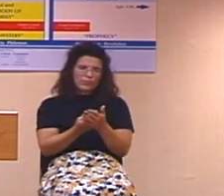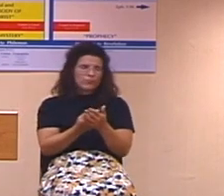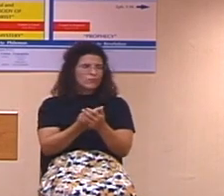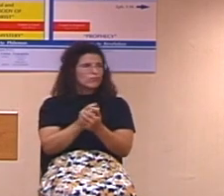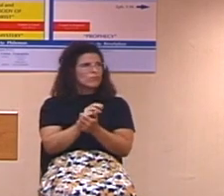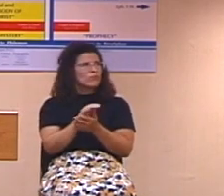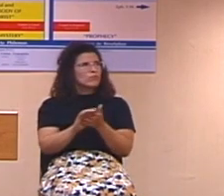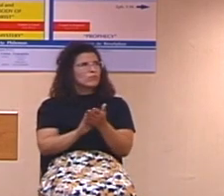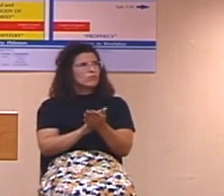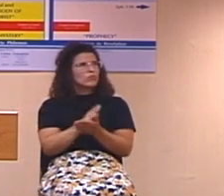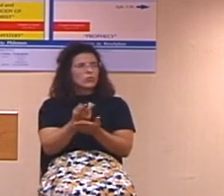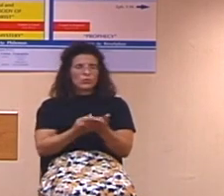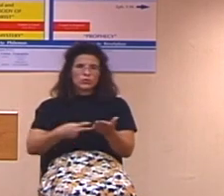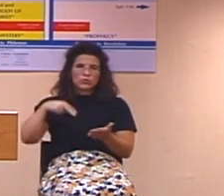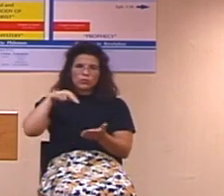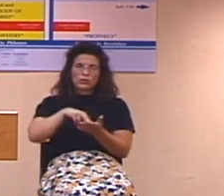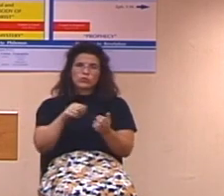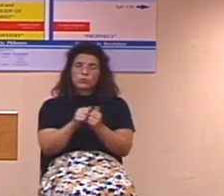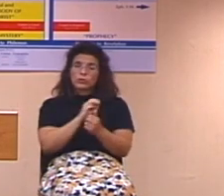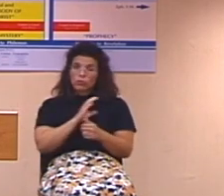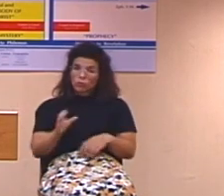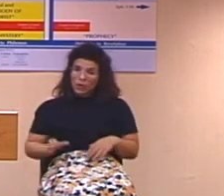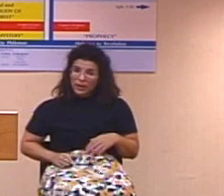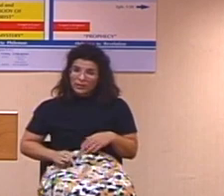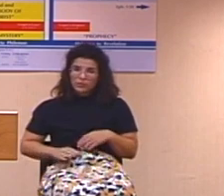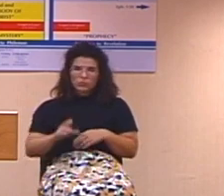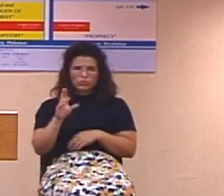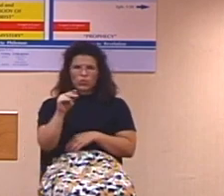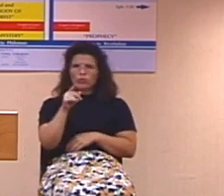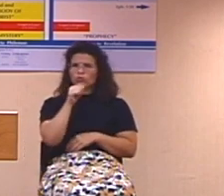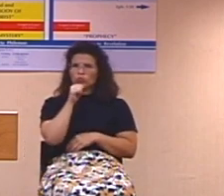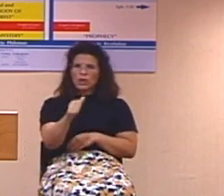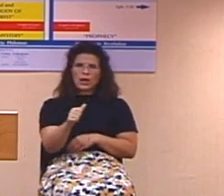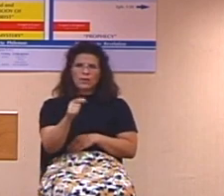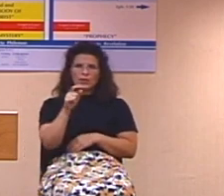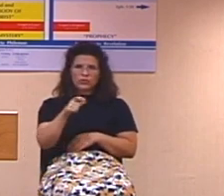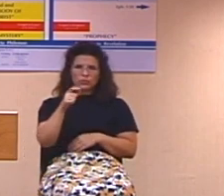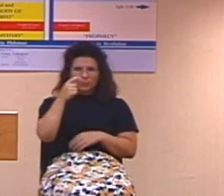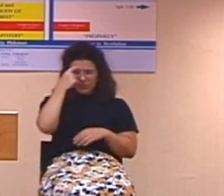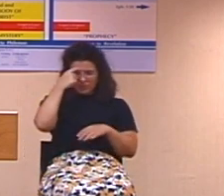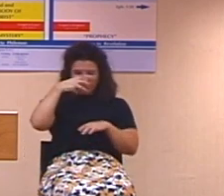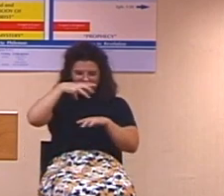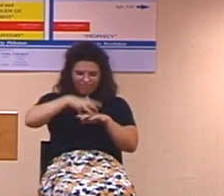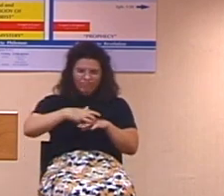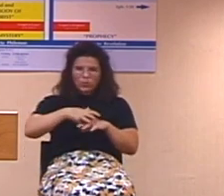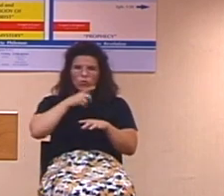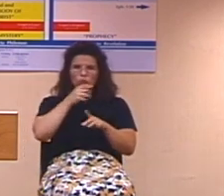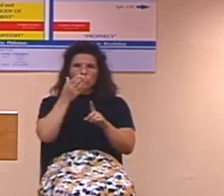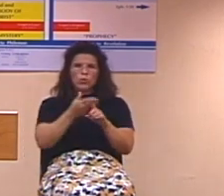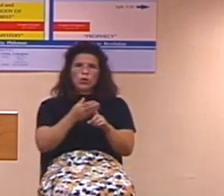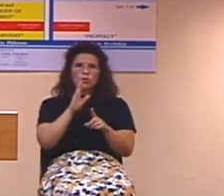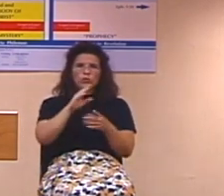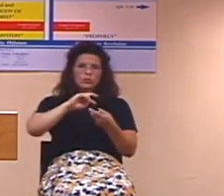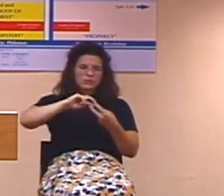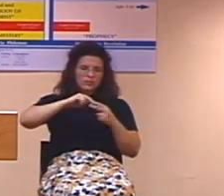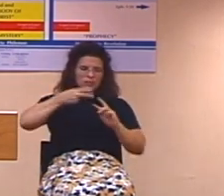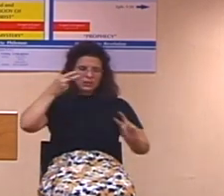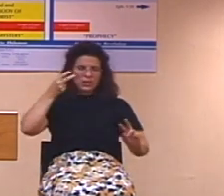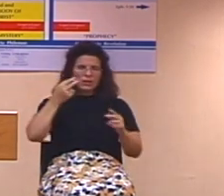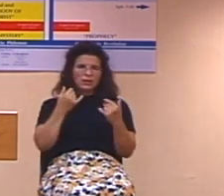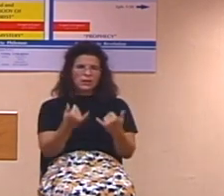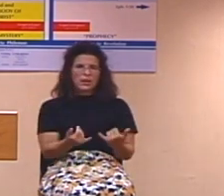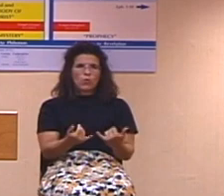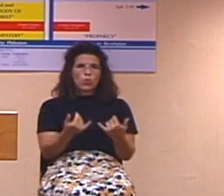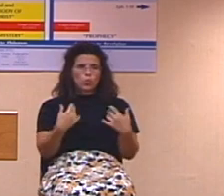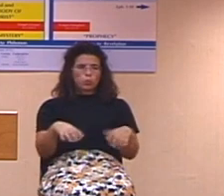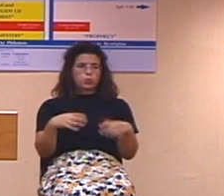You shouldn't. That should be cemented into who you are. That's in your DNA now. Ooh, there's